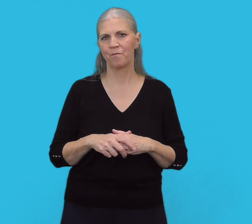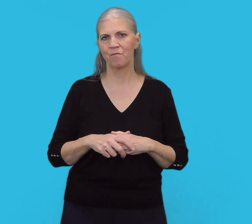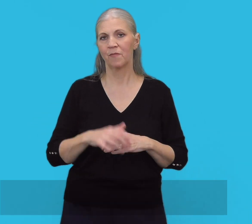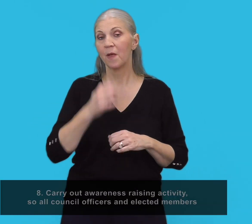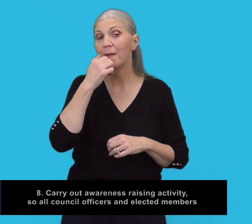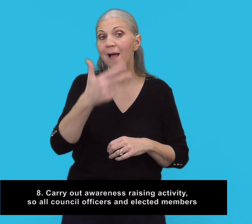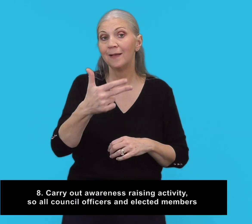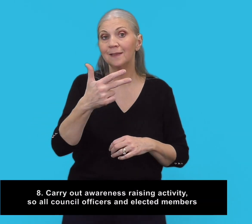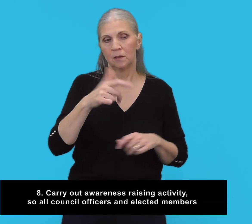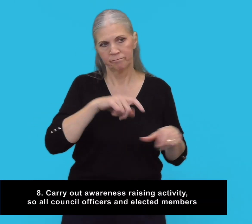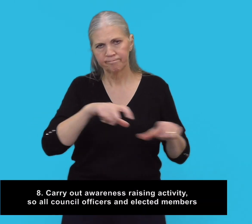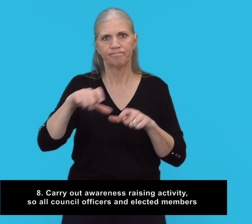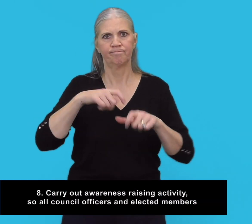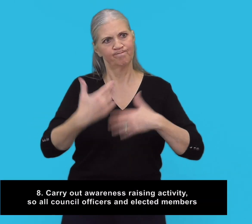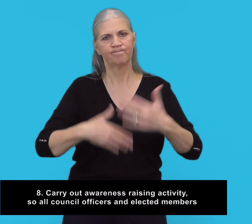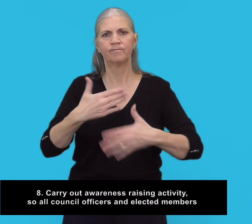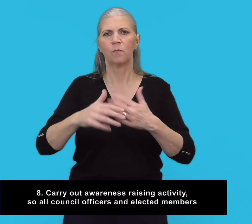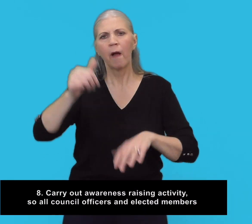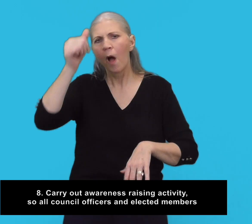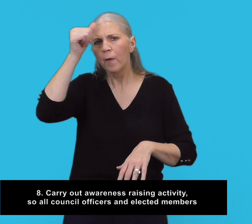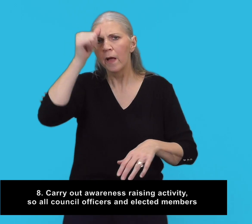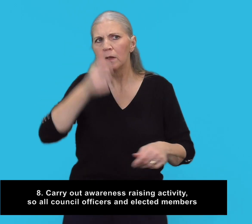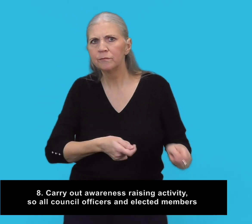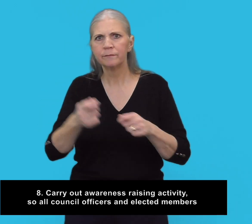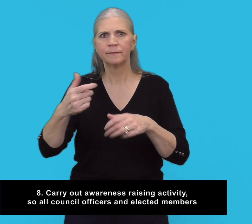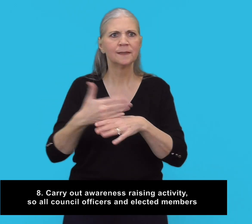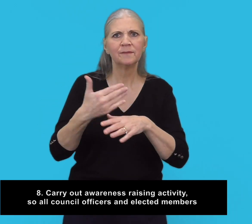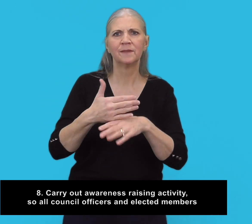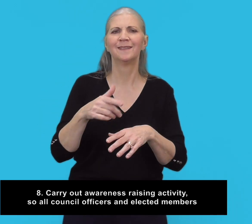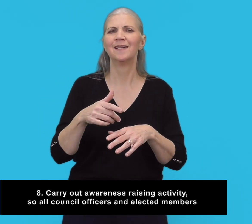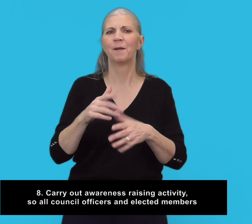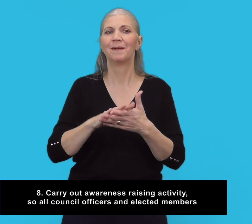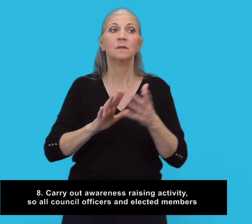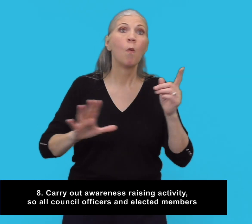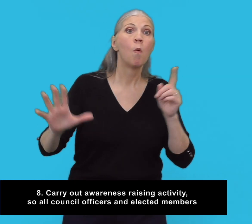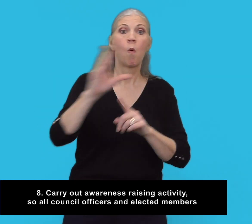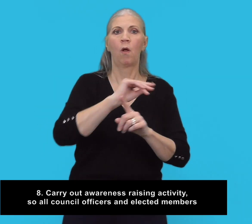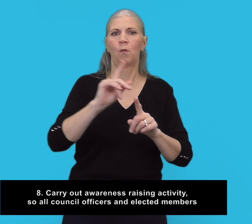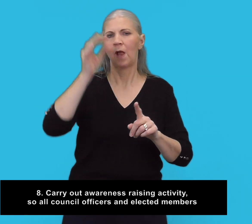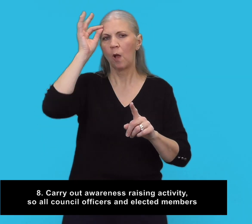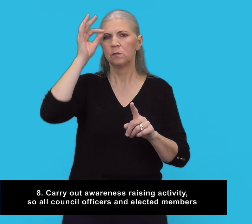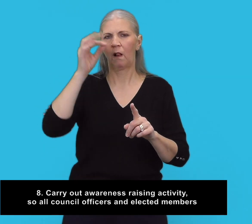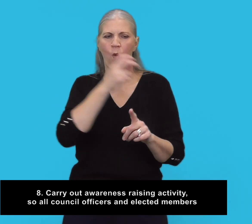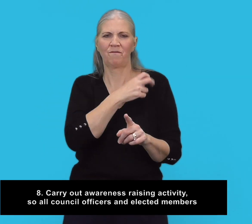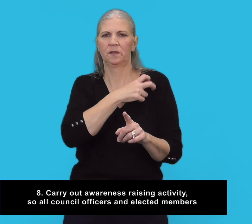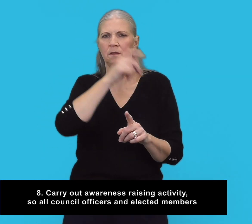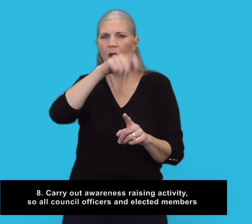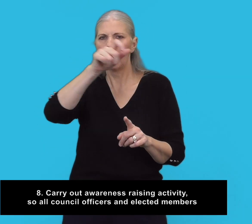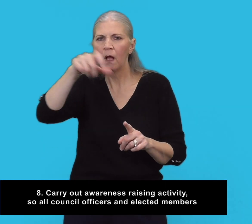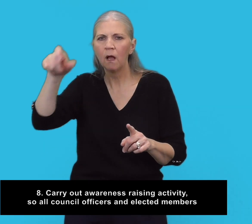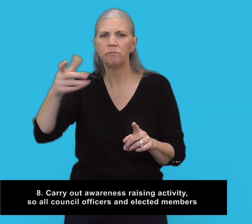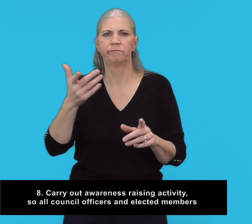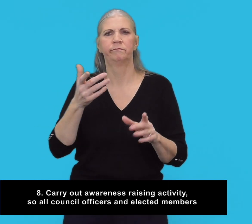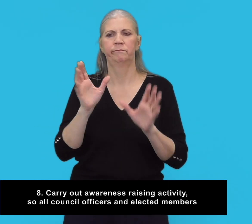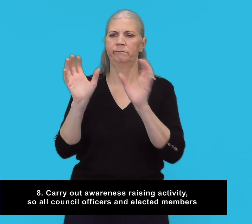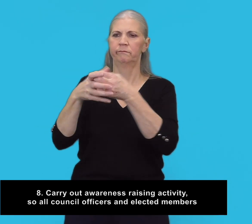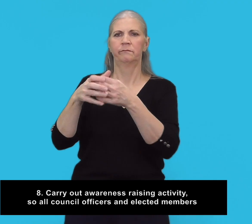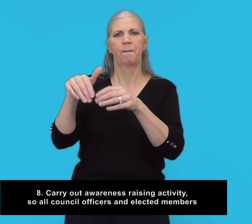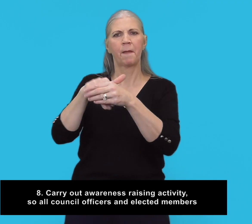8. Carry out awareness raising activity so all council officers and elected members are